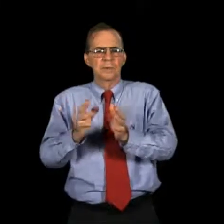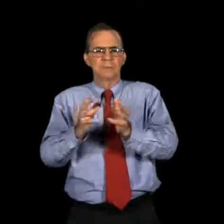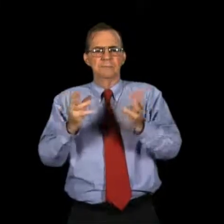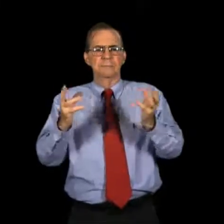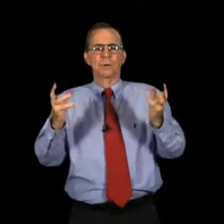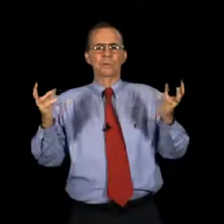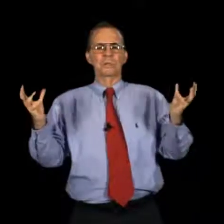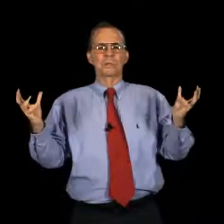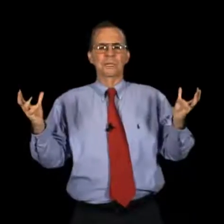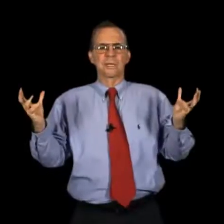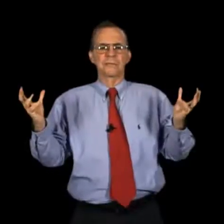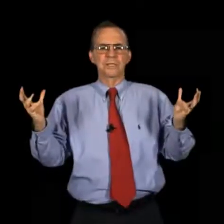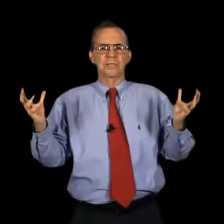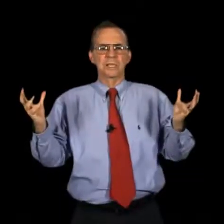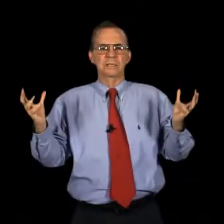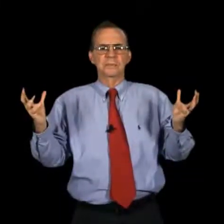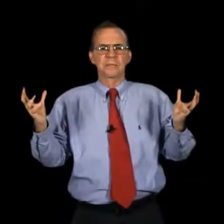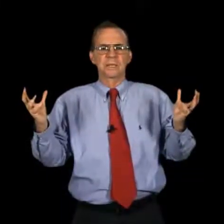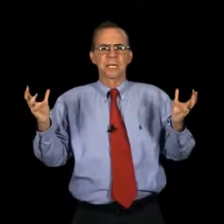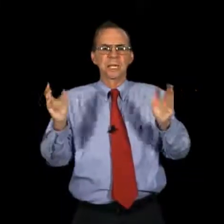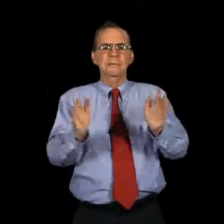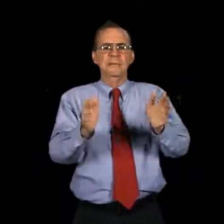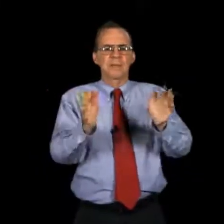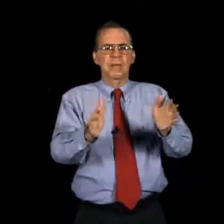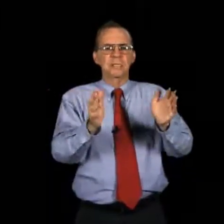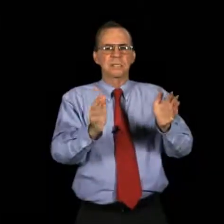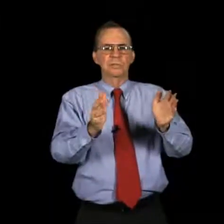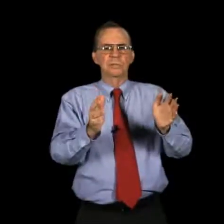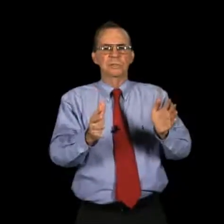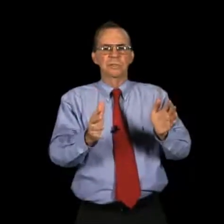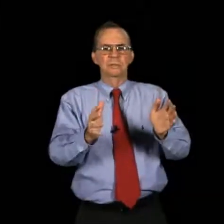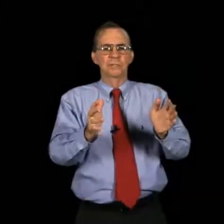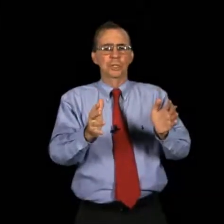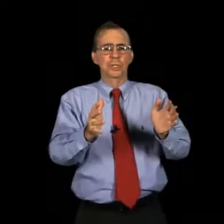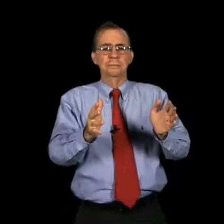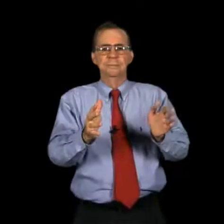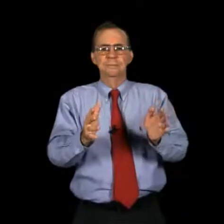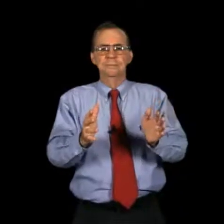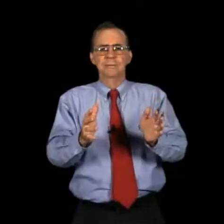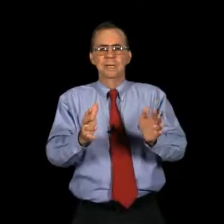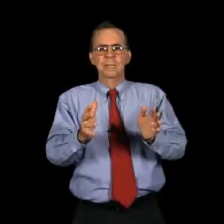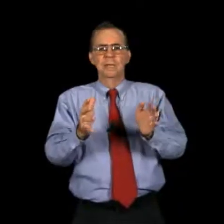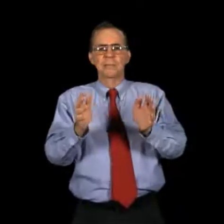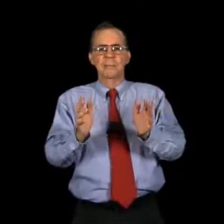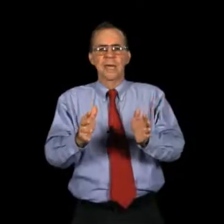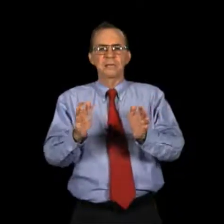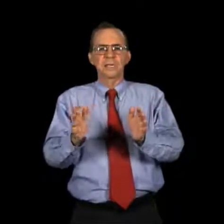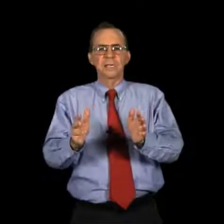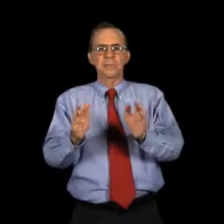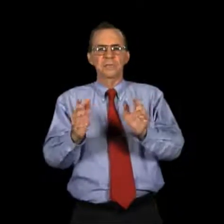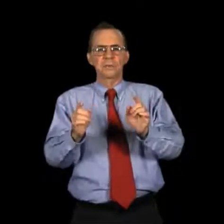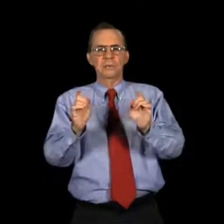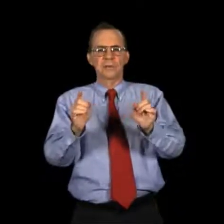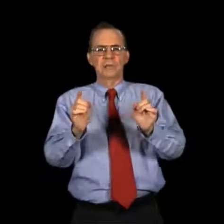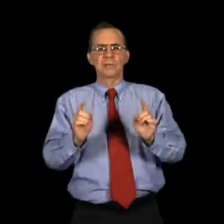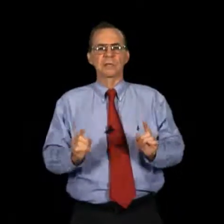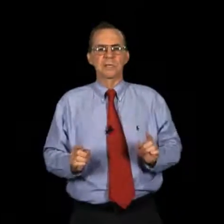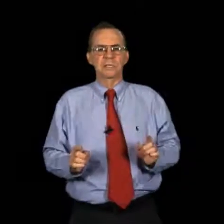your whole tournament life at stake, even if the math says you should. The math says to use the following